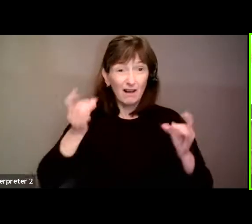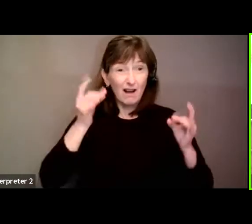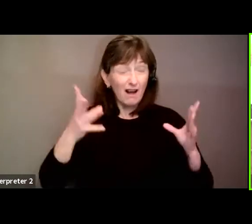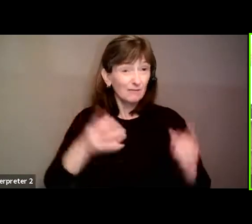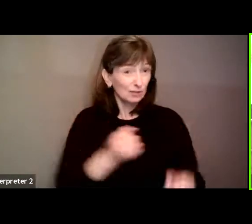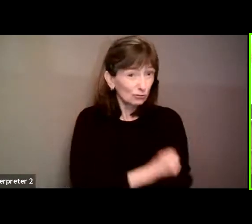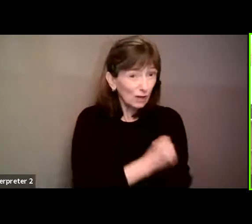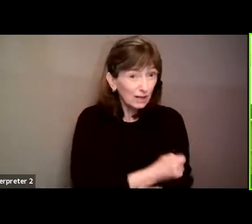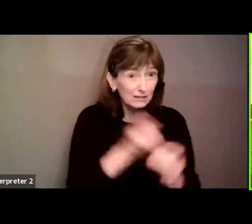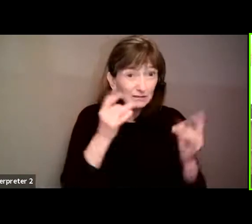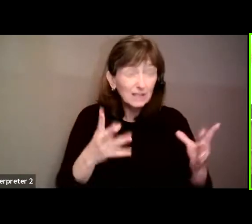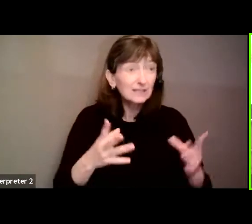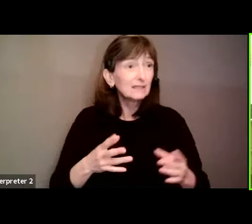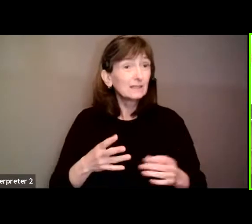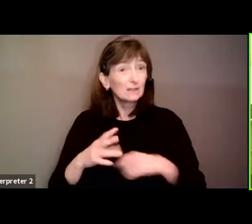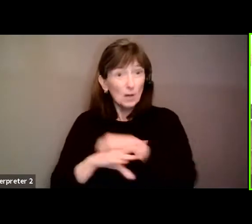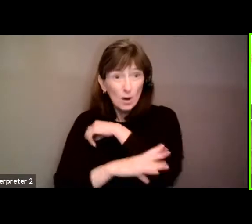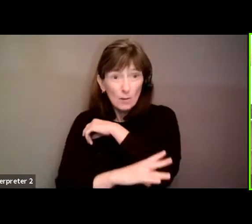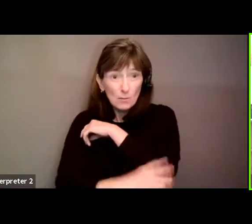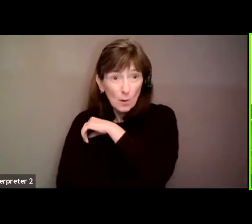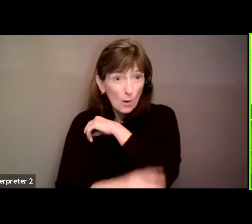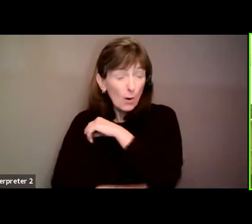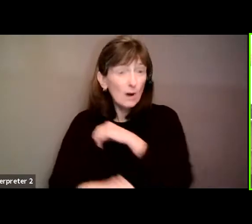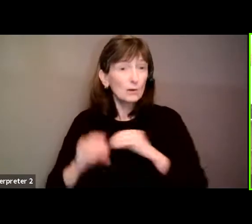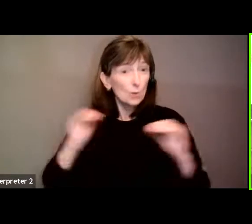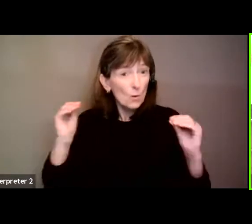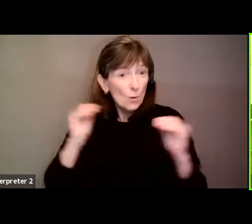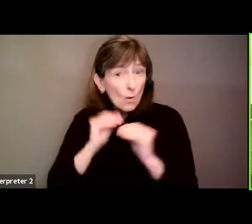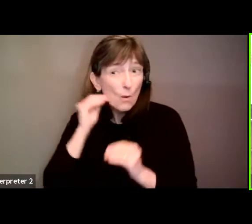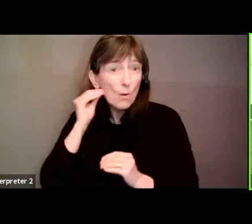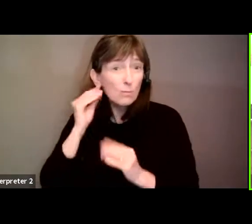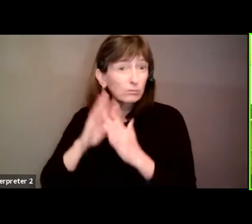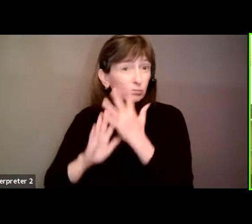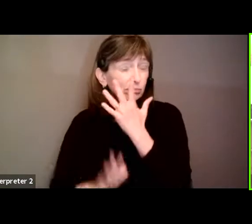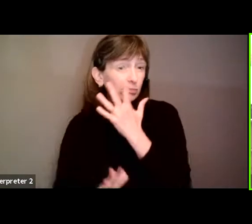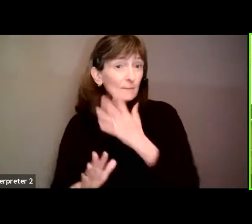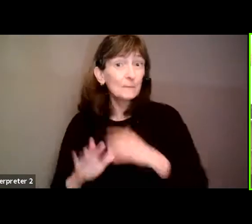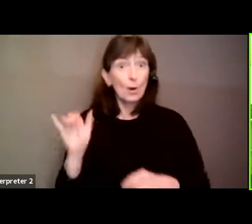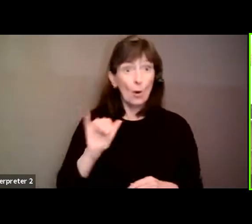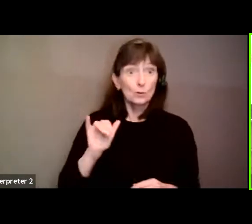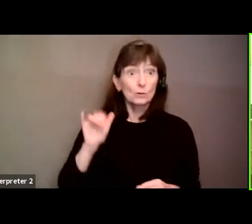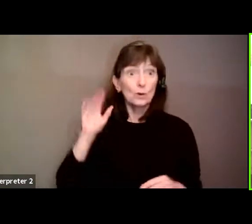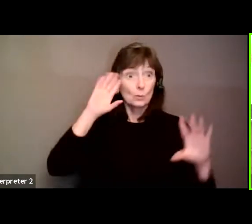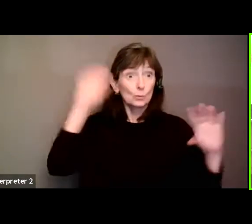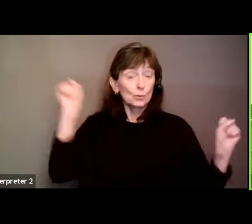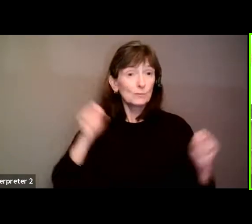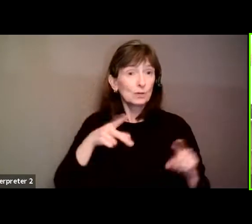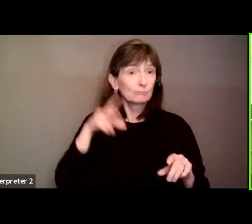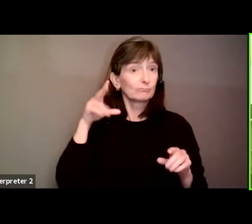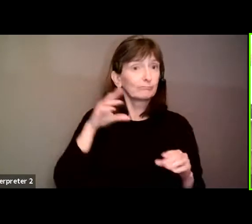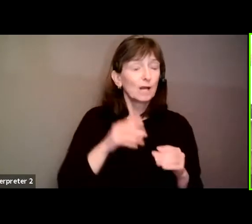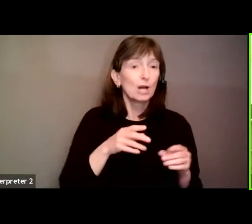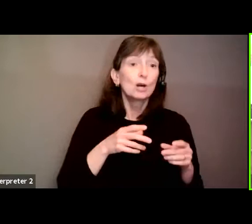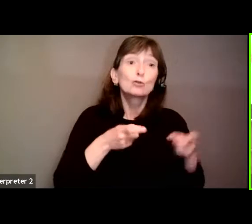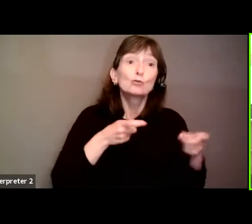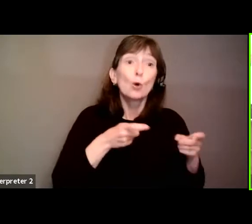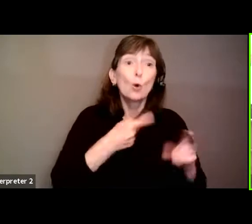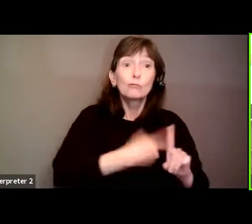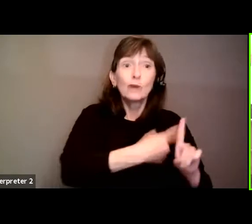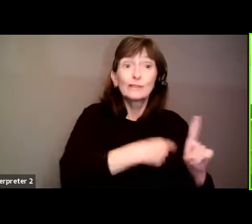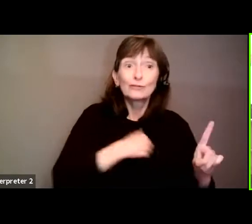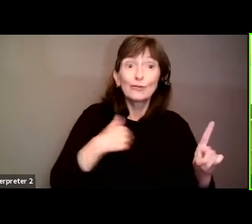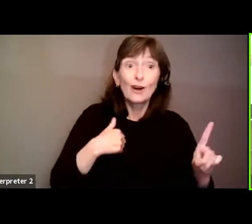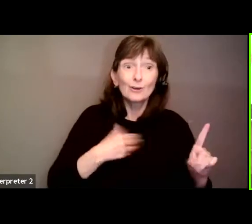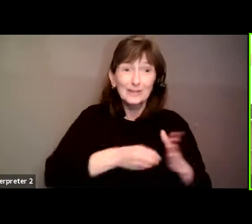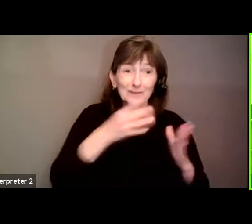spells disaster. Ford also removed rent control on new buildings in Toronto, an already too expensive city that is